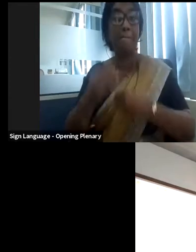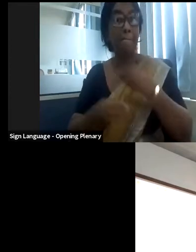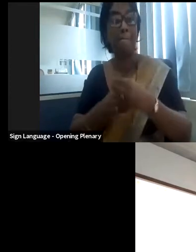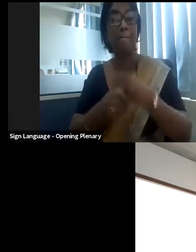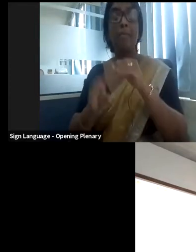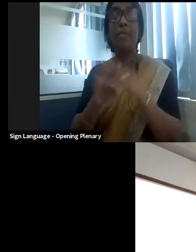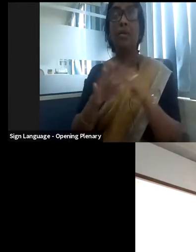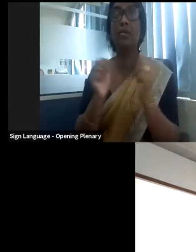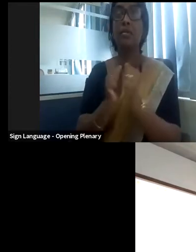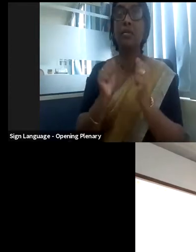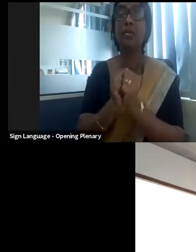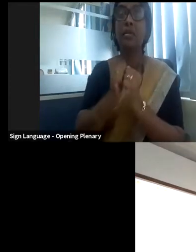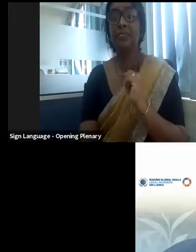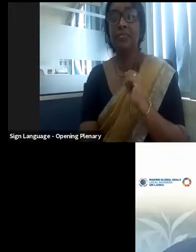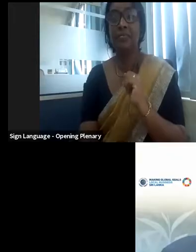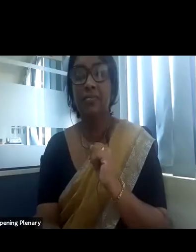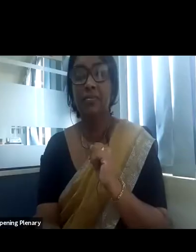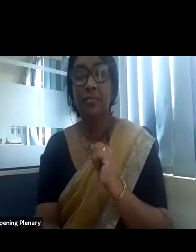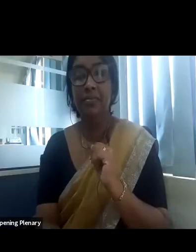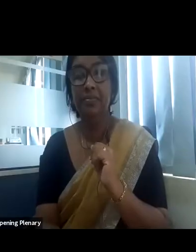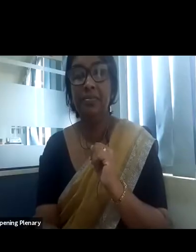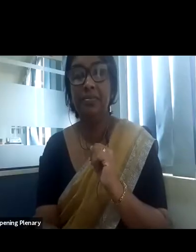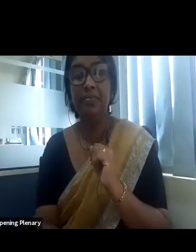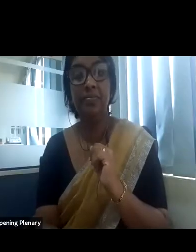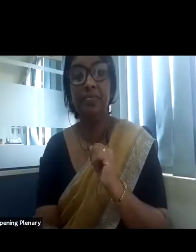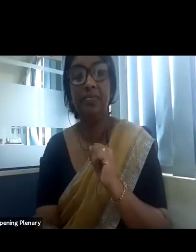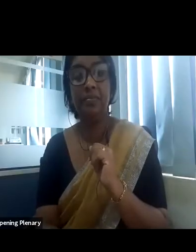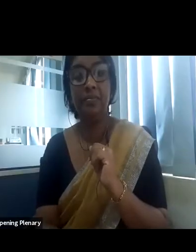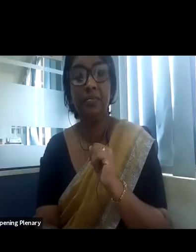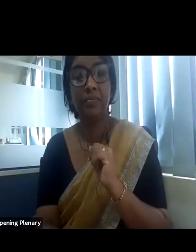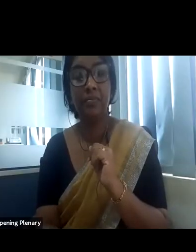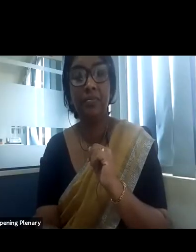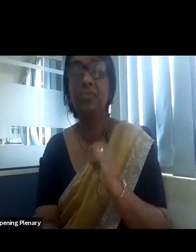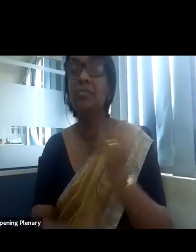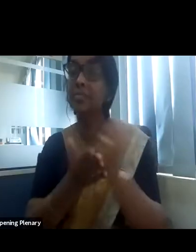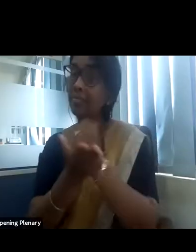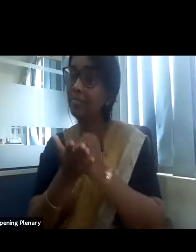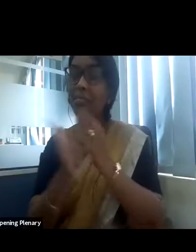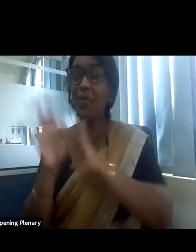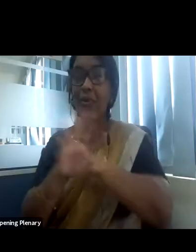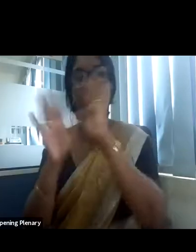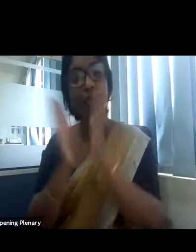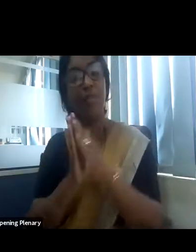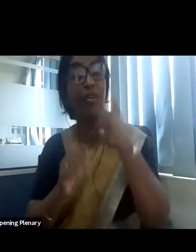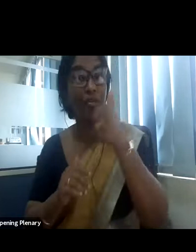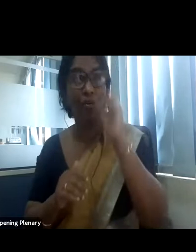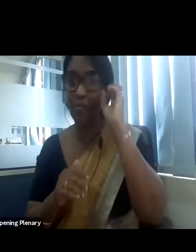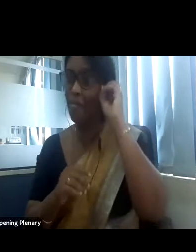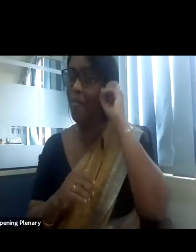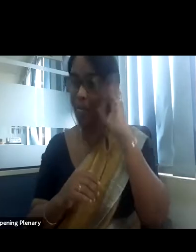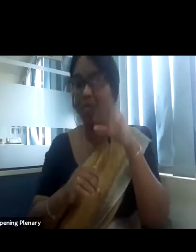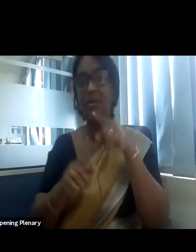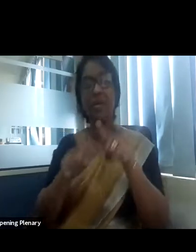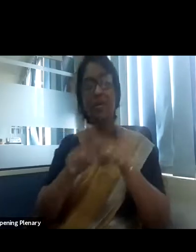Dilan Fernando, over to you. Good morning, everyone. Secretary Palpita, my colleagues both